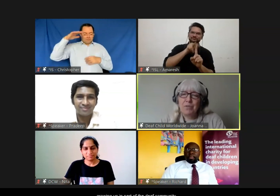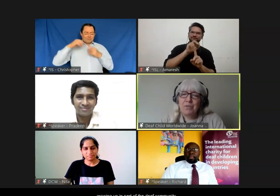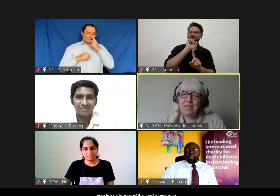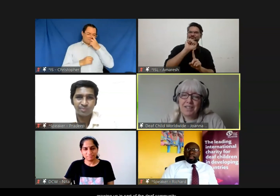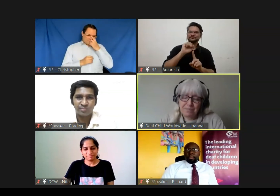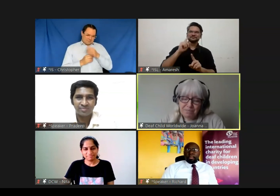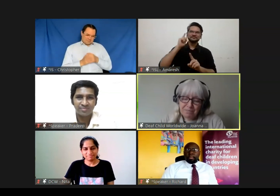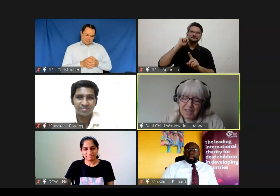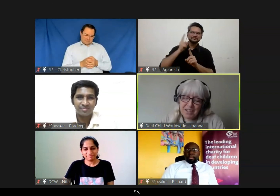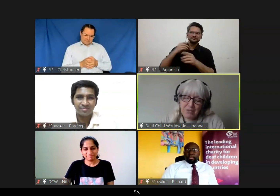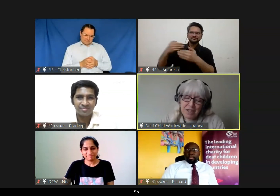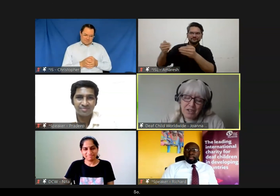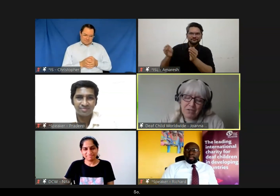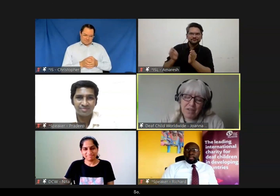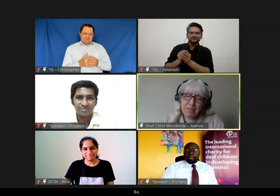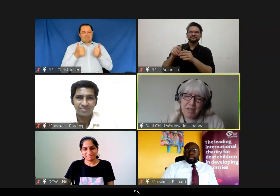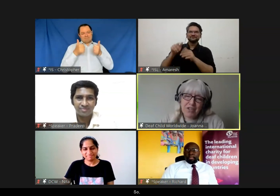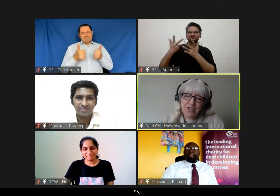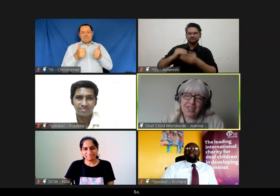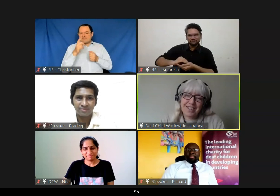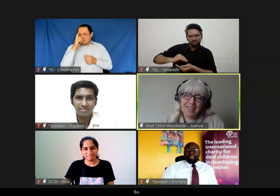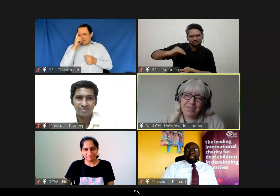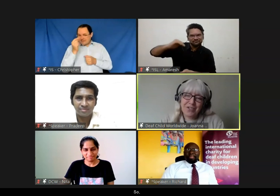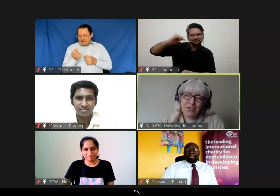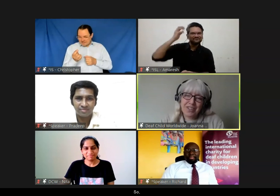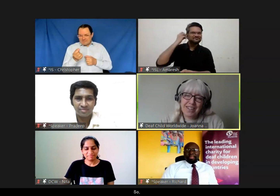deaf community. So thank you very much,